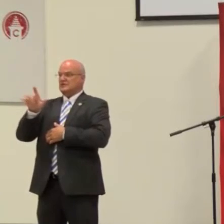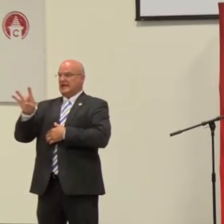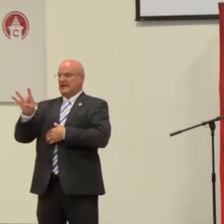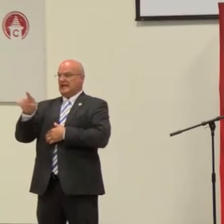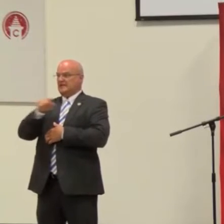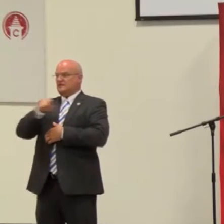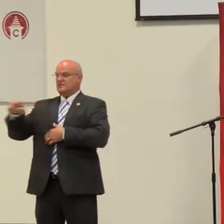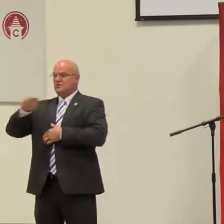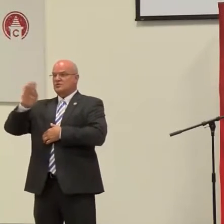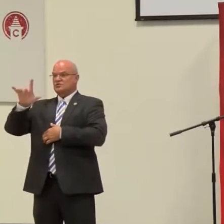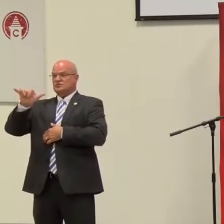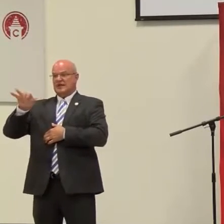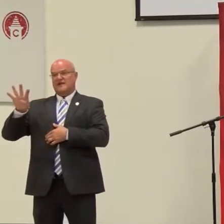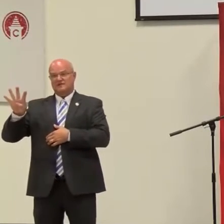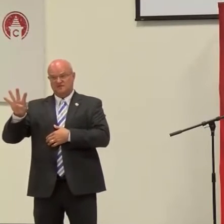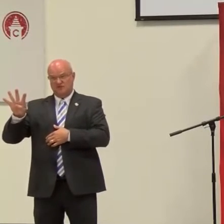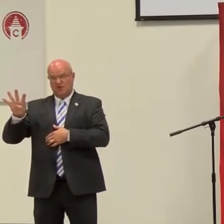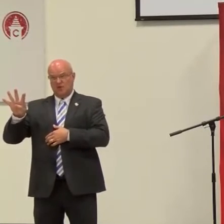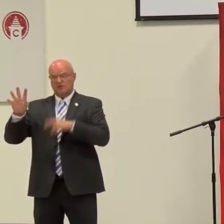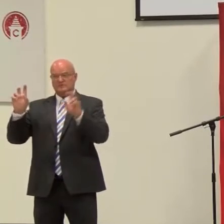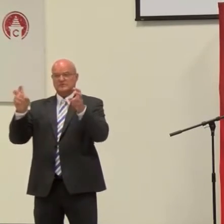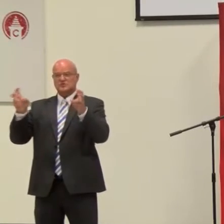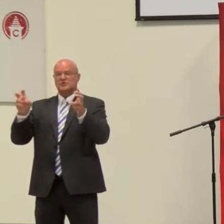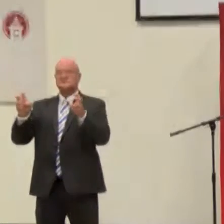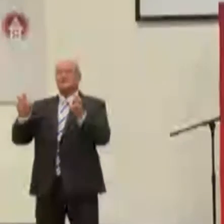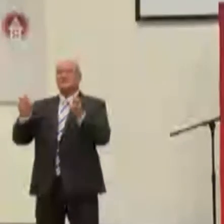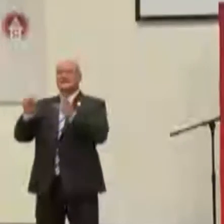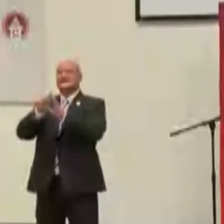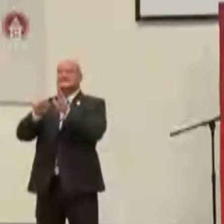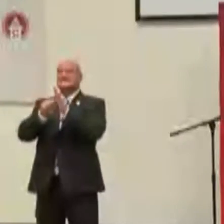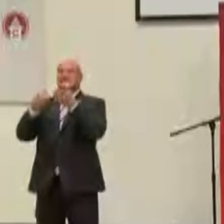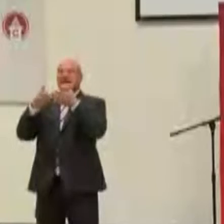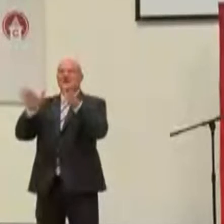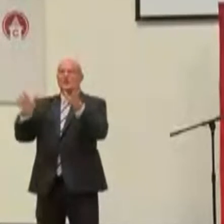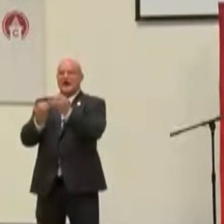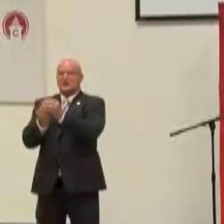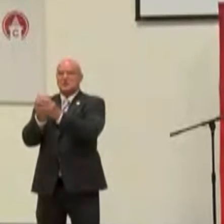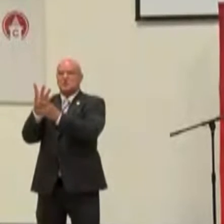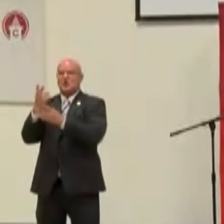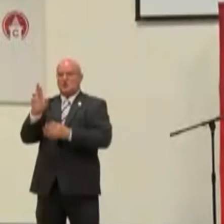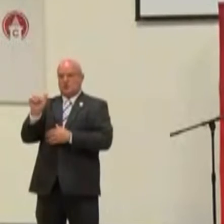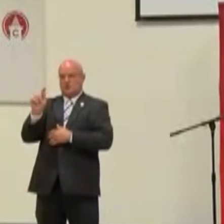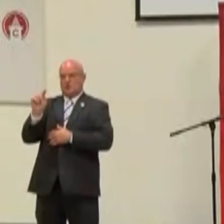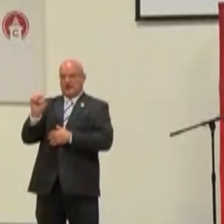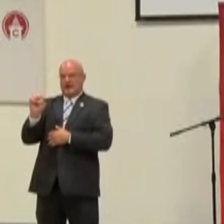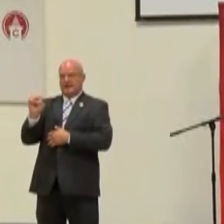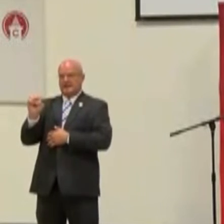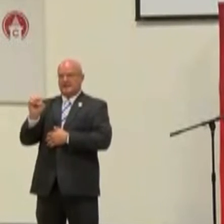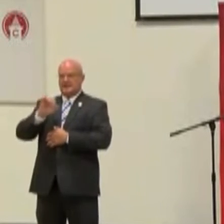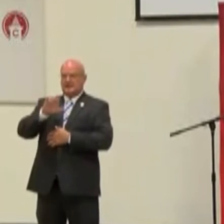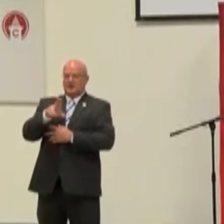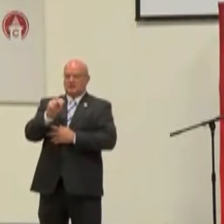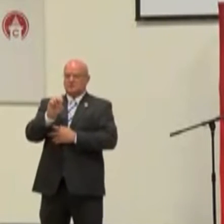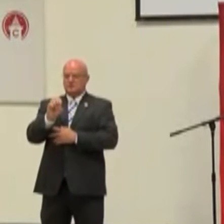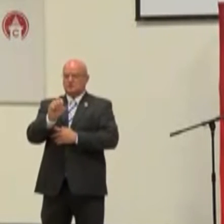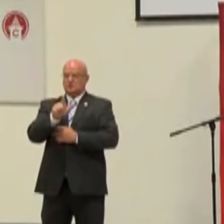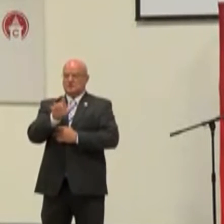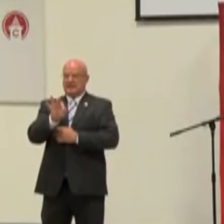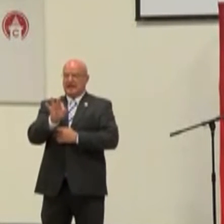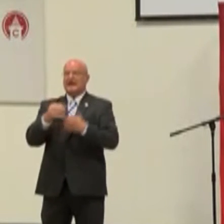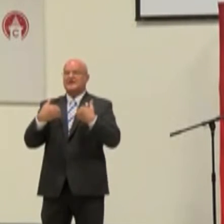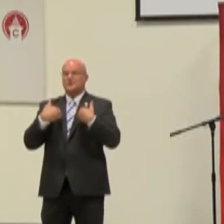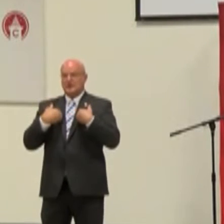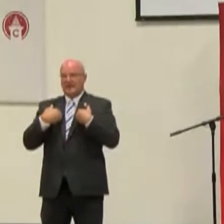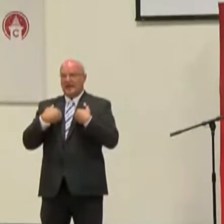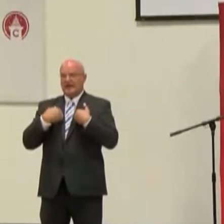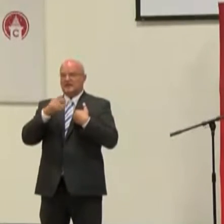July 4 in terms of statewide growth rate. So June 29th, we had